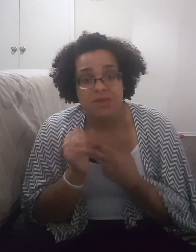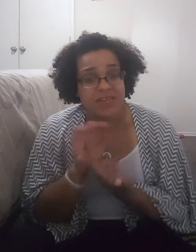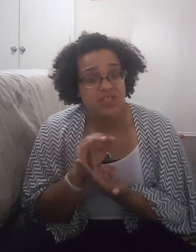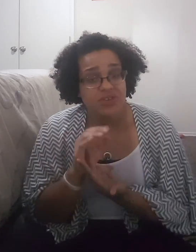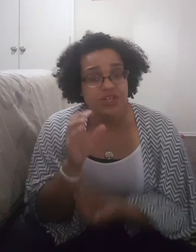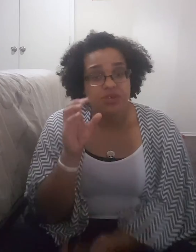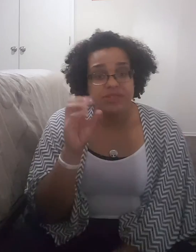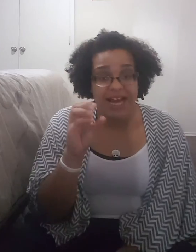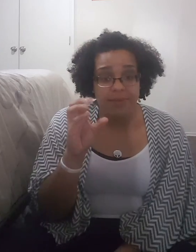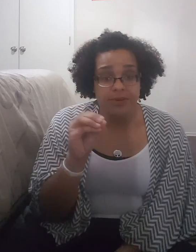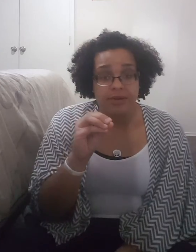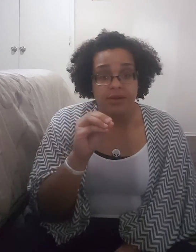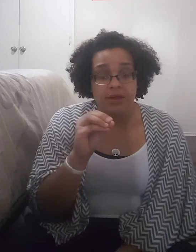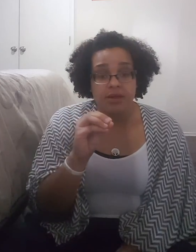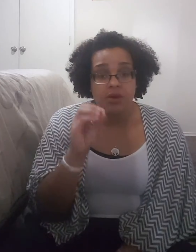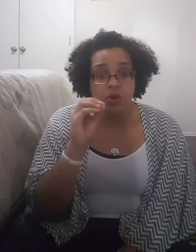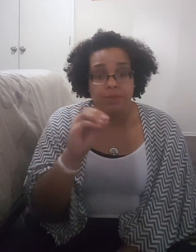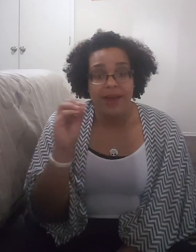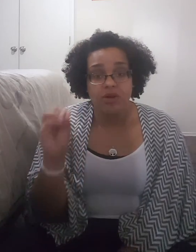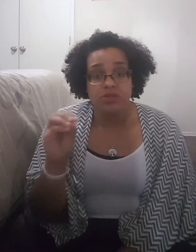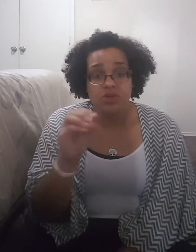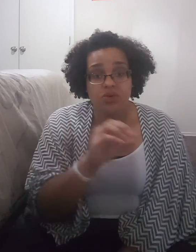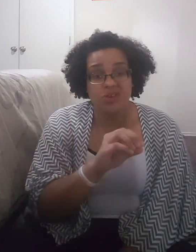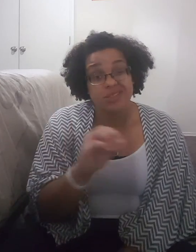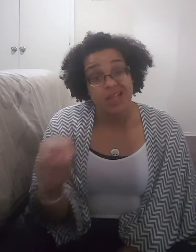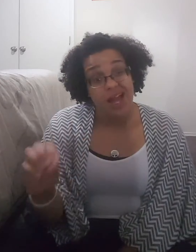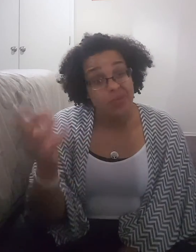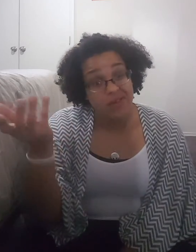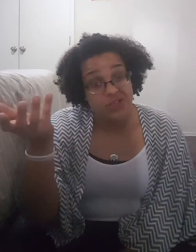make sure you tap or bounce or slide, whatever you're